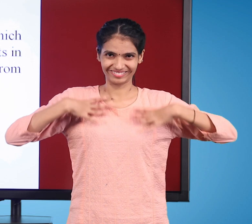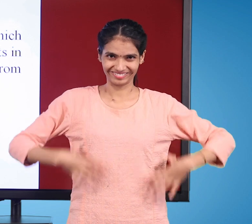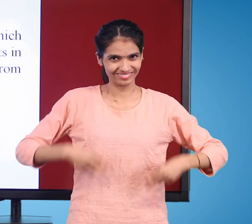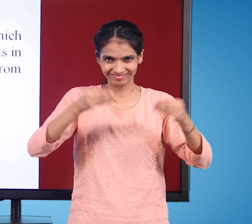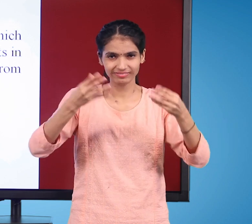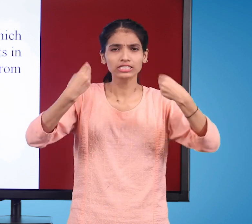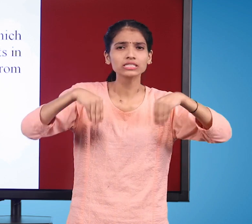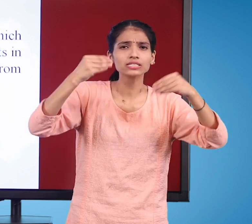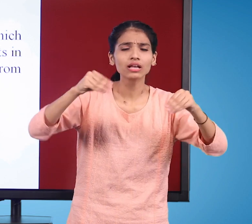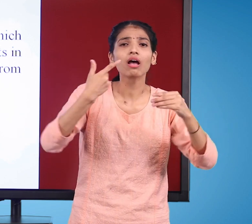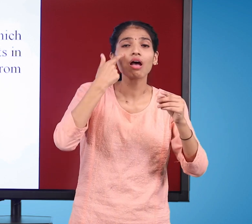to Saturday.